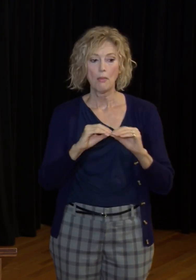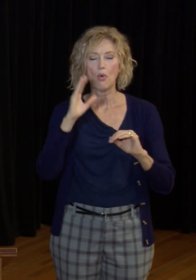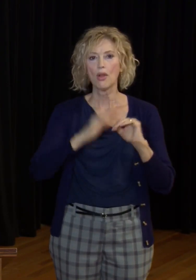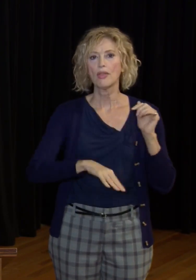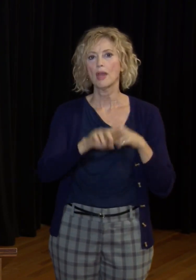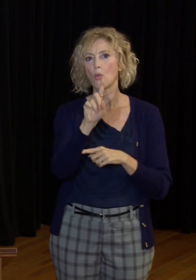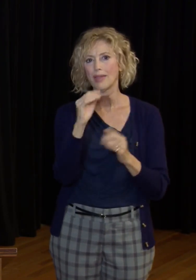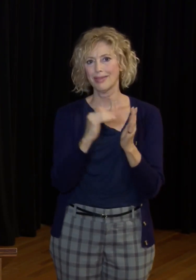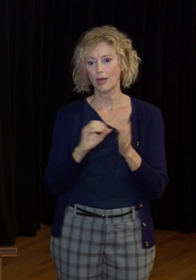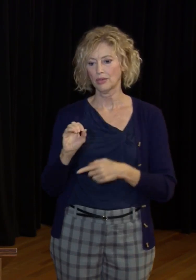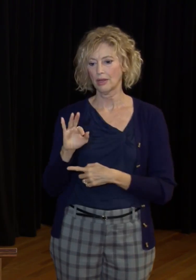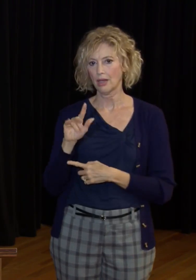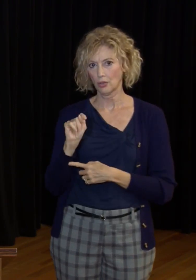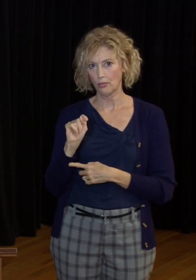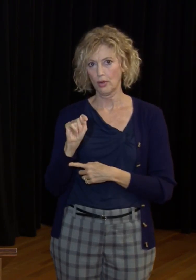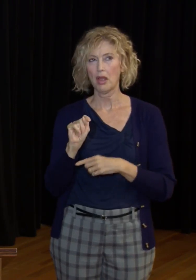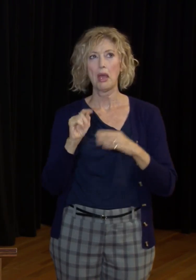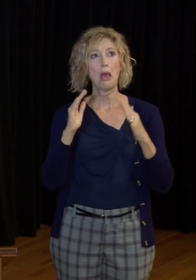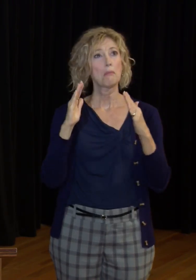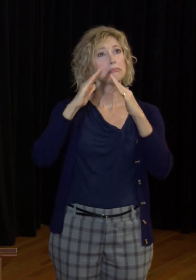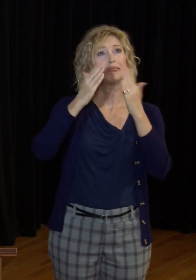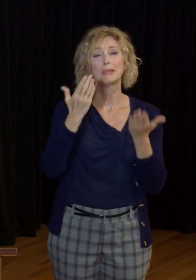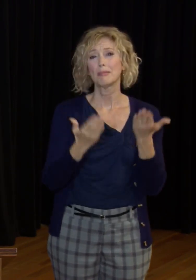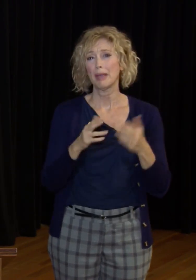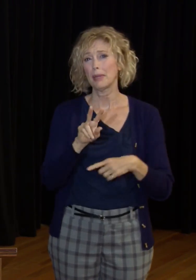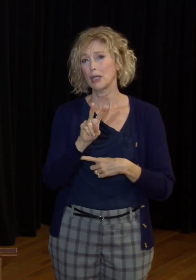1,000 in October, and peaking at about